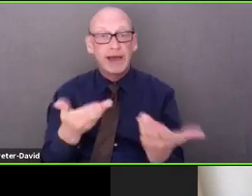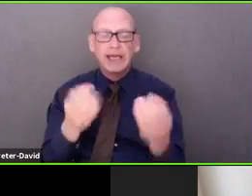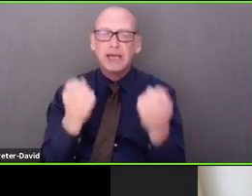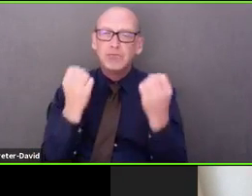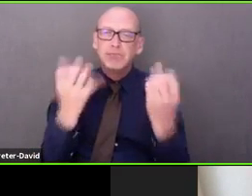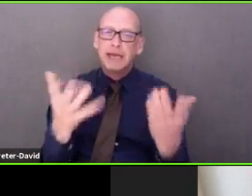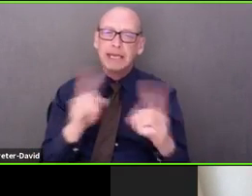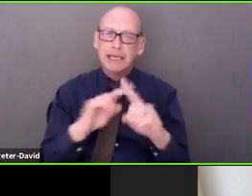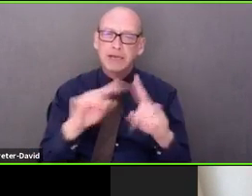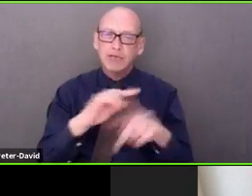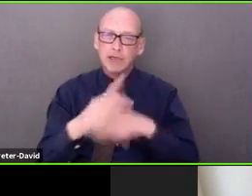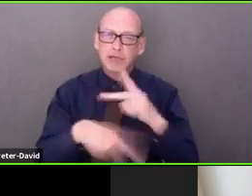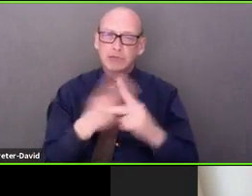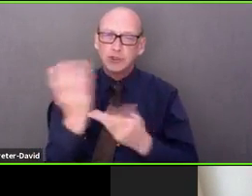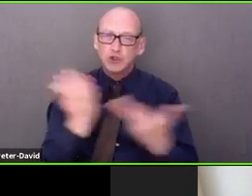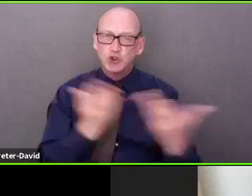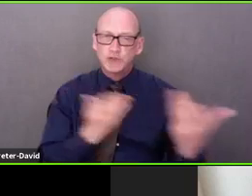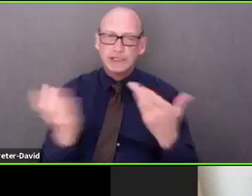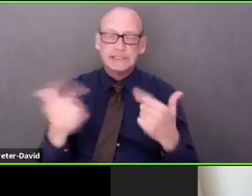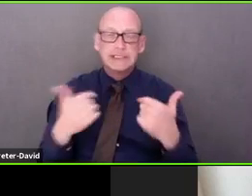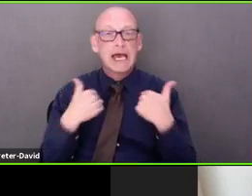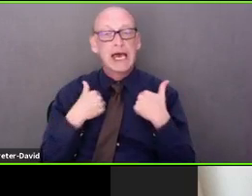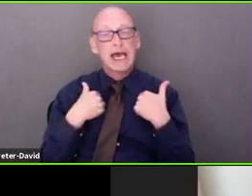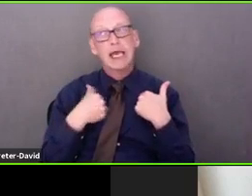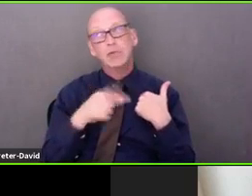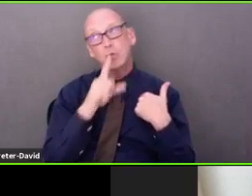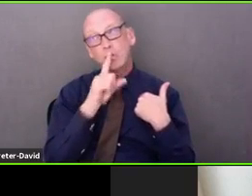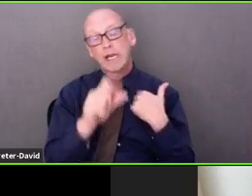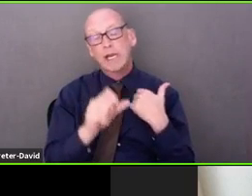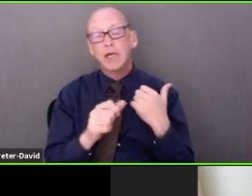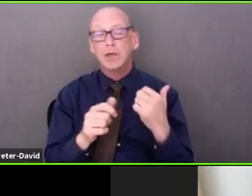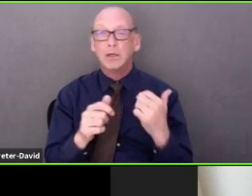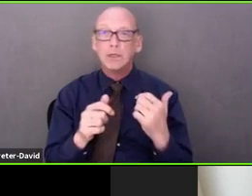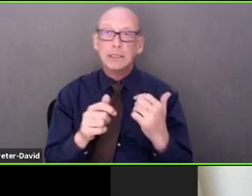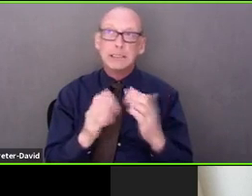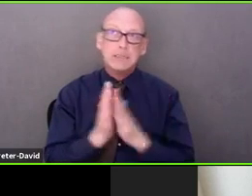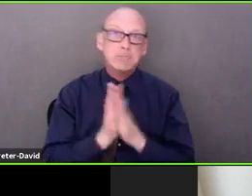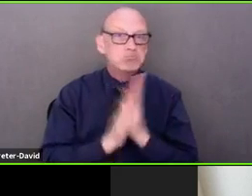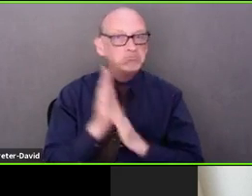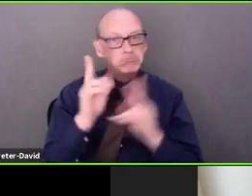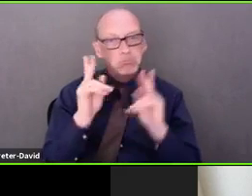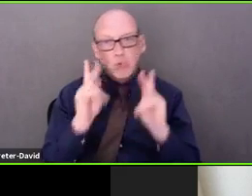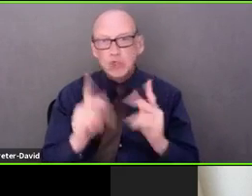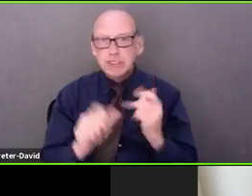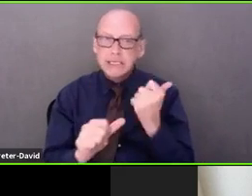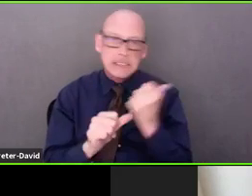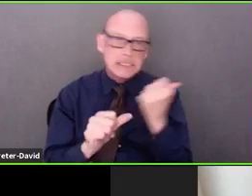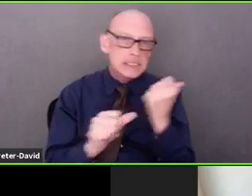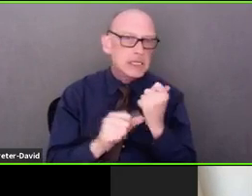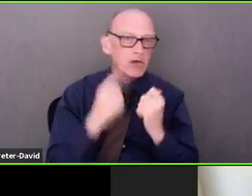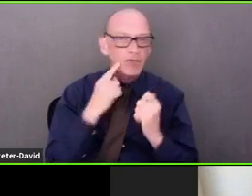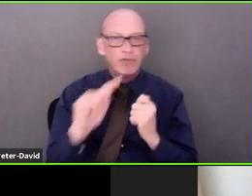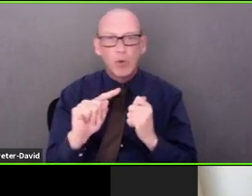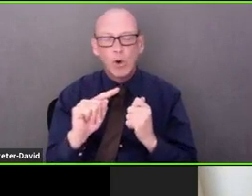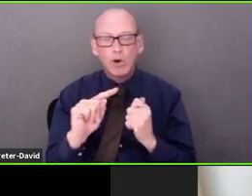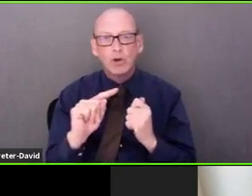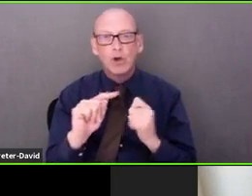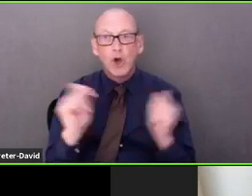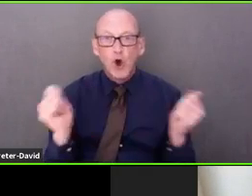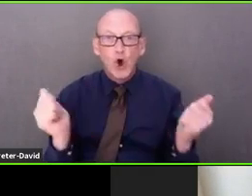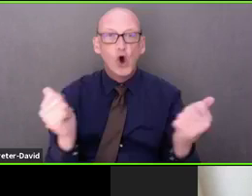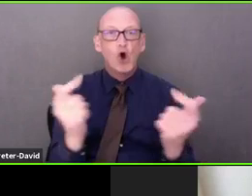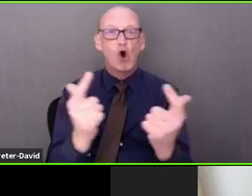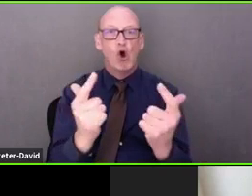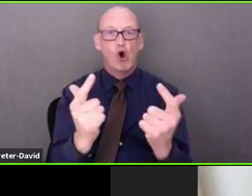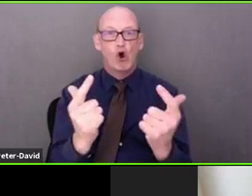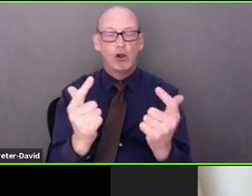services. I'm a real avid person who's advocating on behalf of all of the